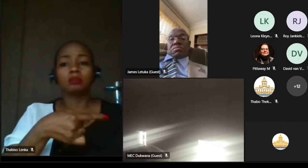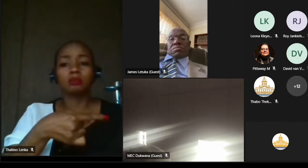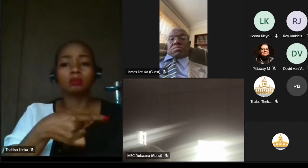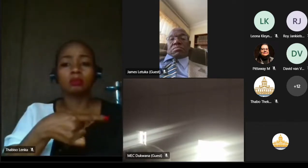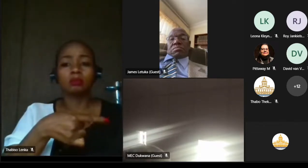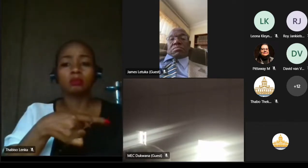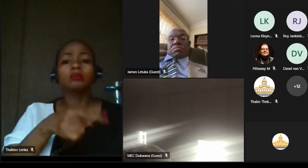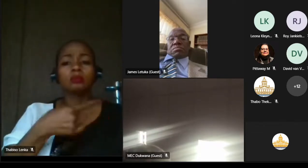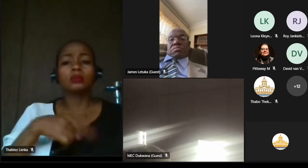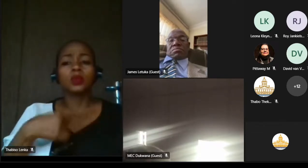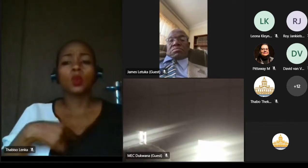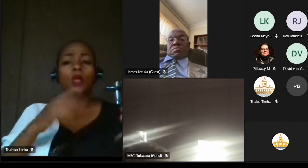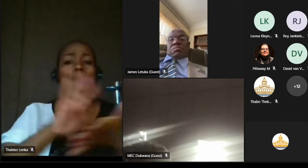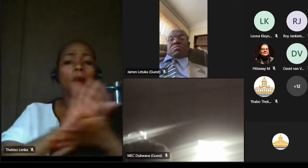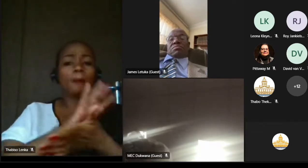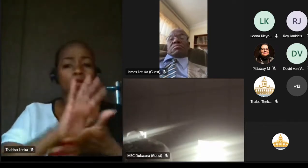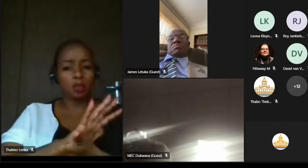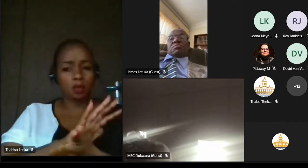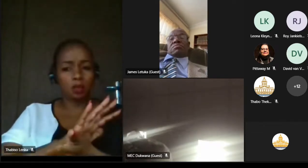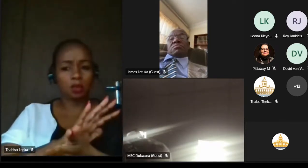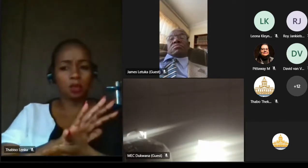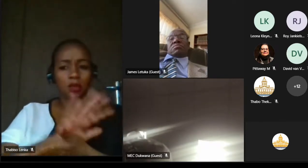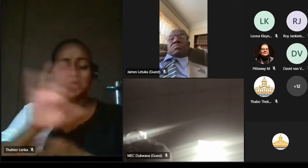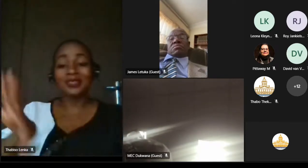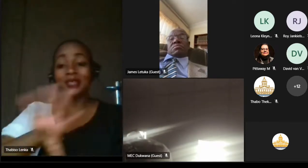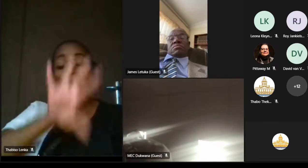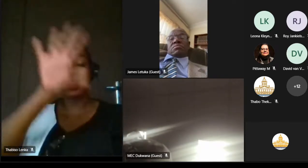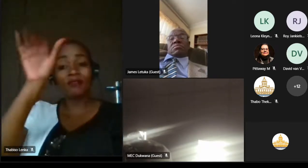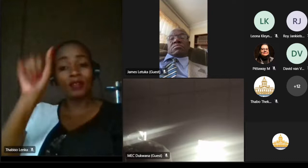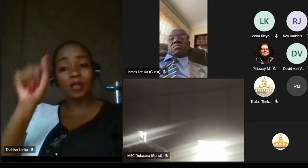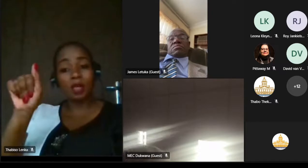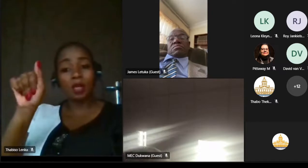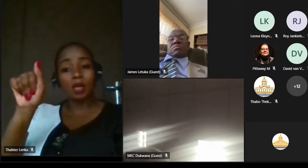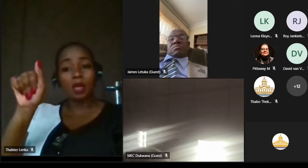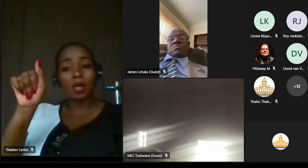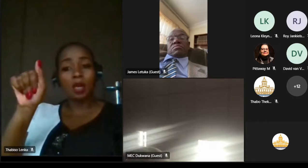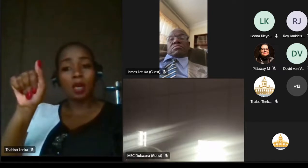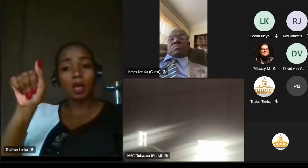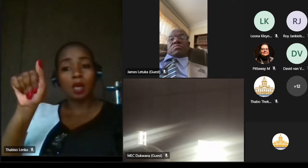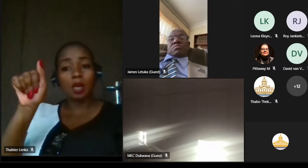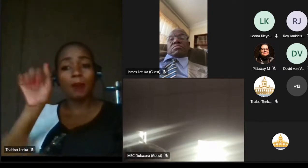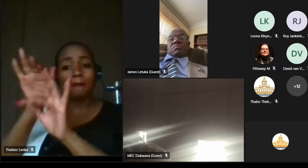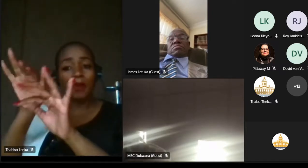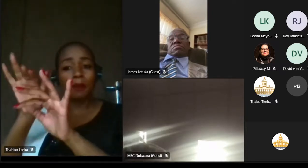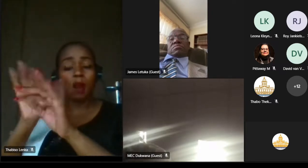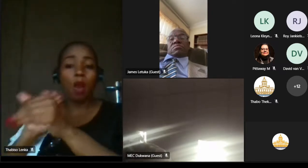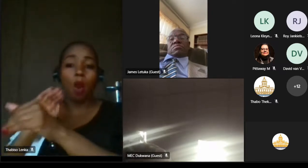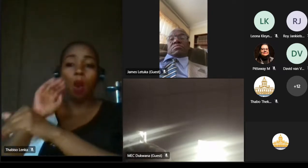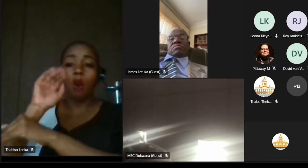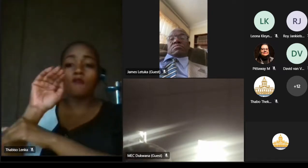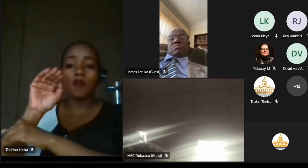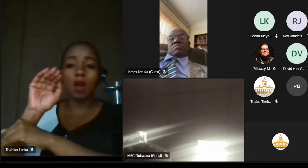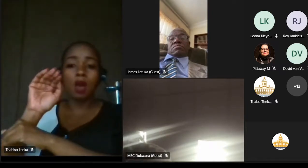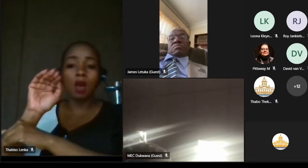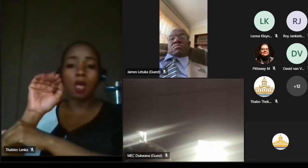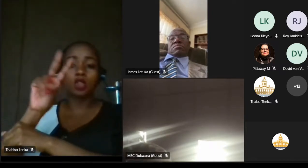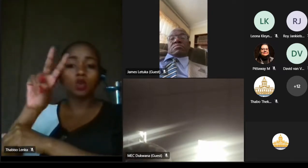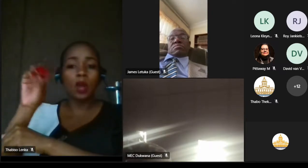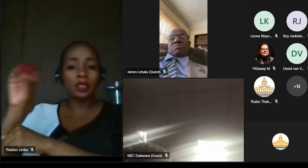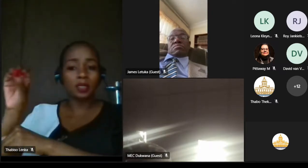wishes to appreciate that our country joins the ranks of over 142 countries across the